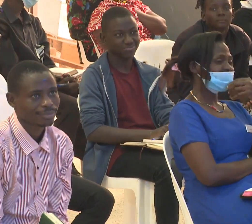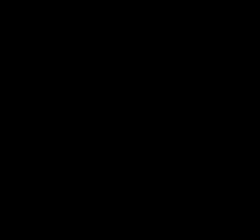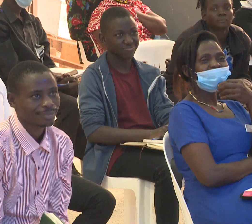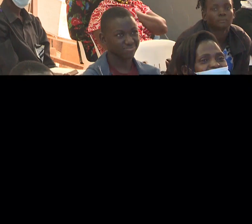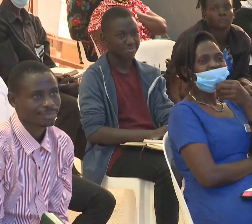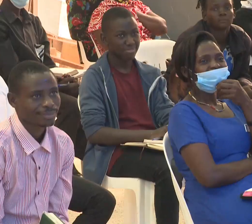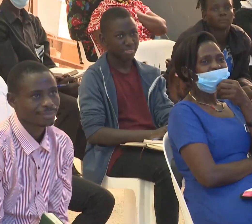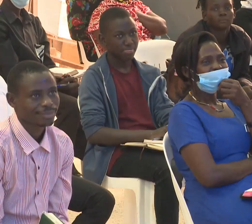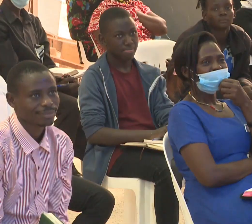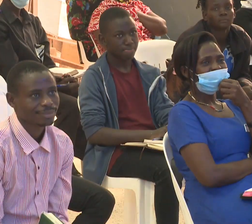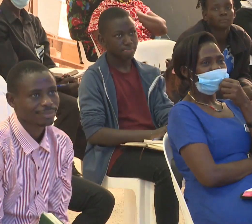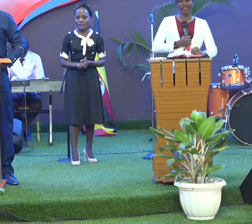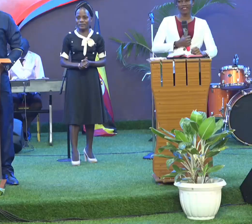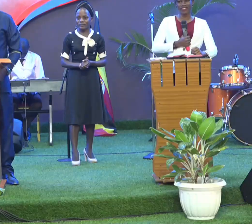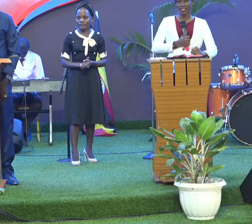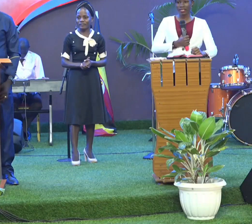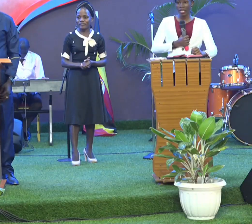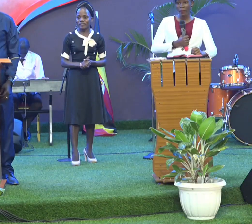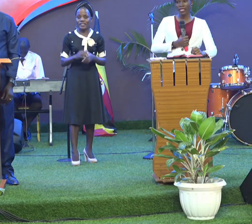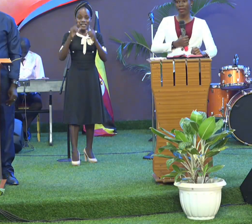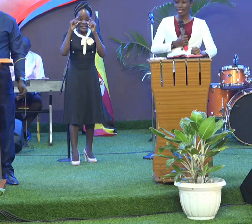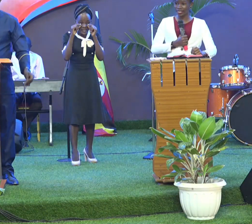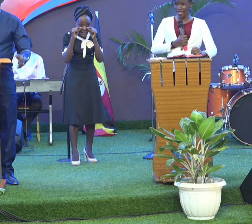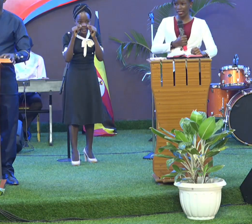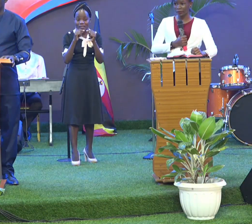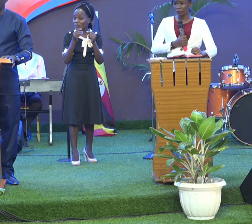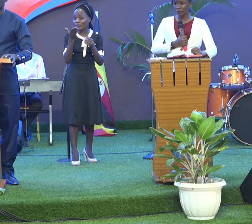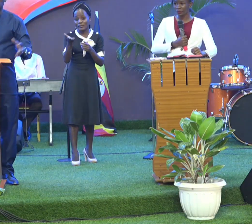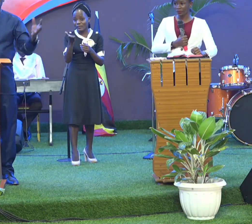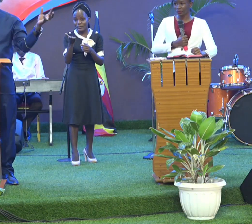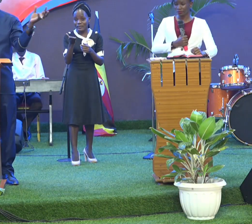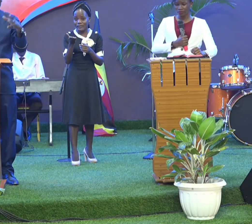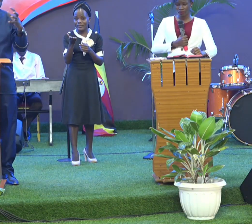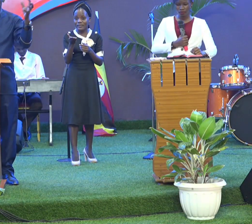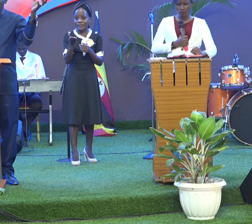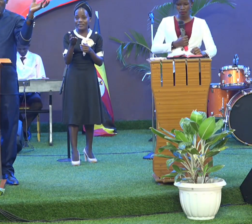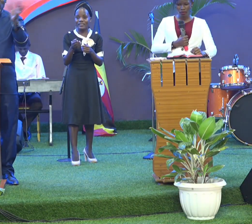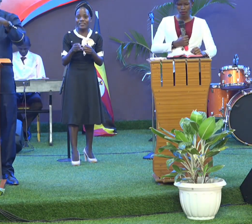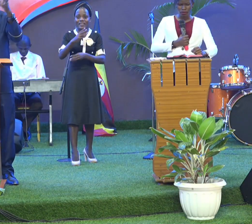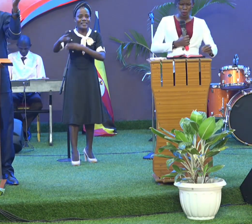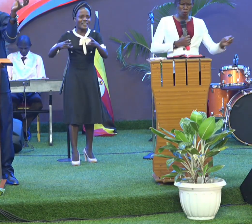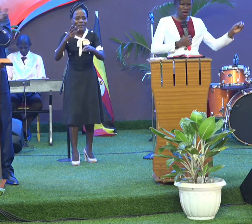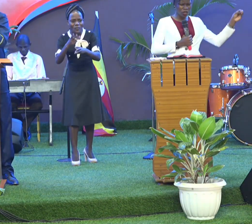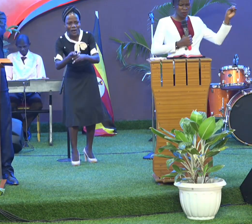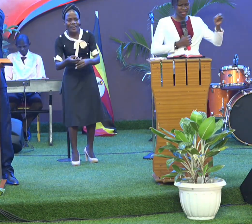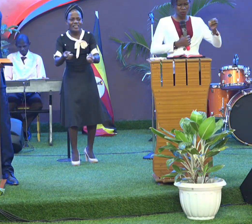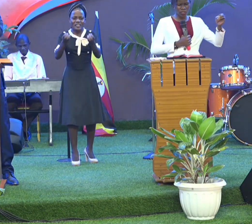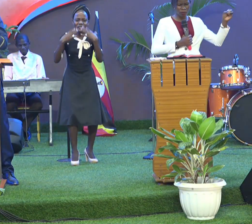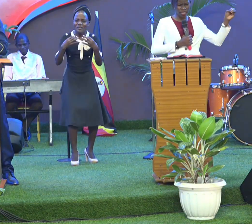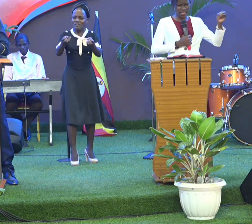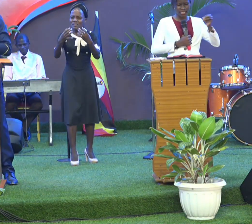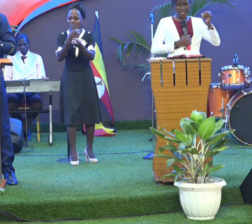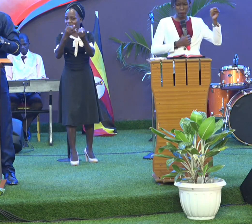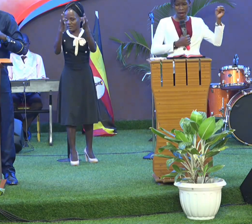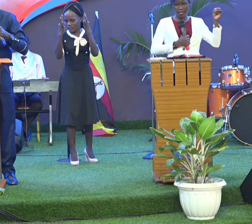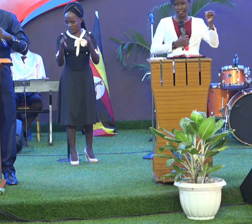takes you? Sleep is medicine. The world packs us with so